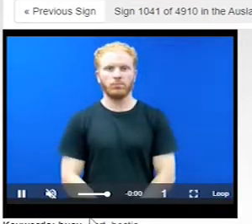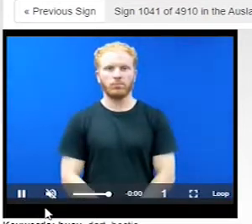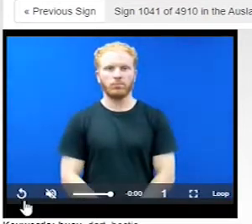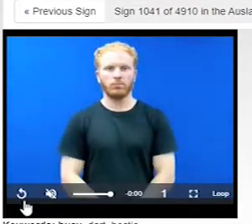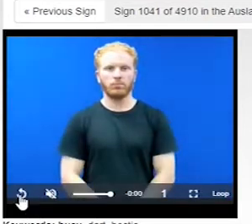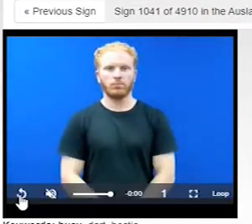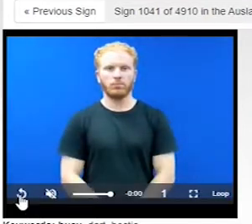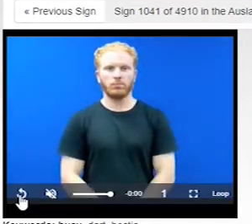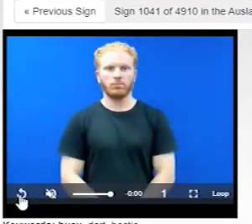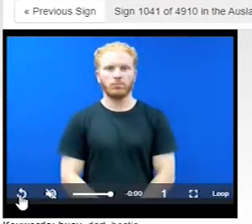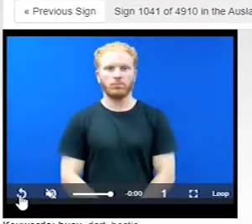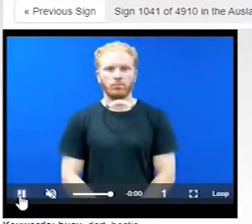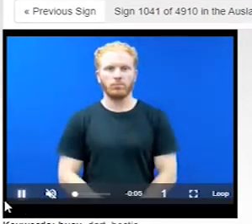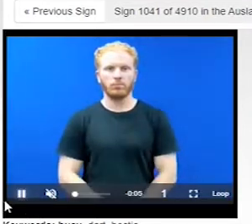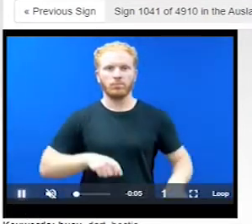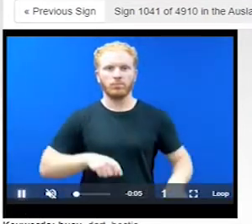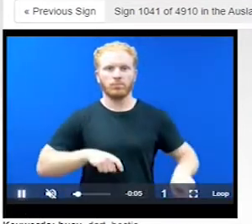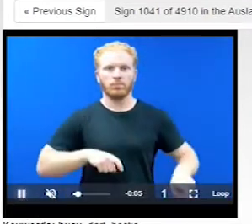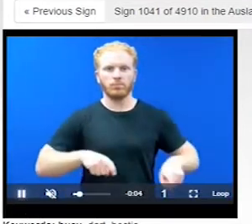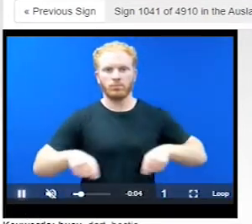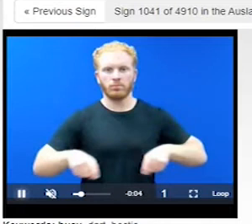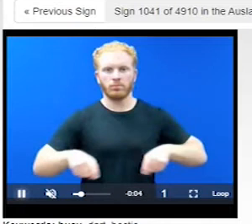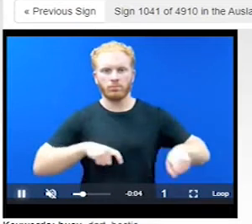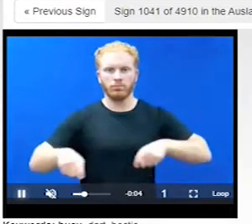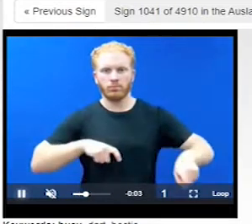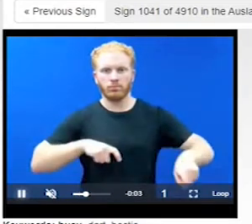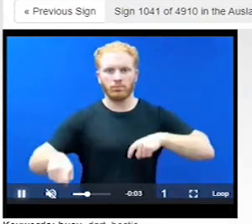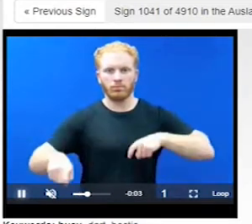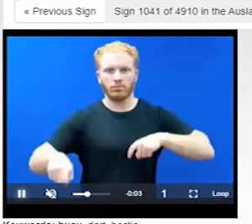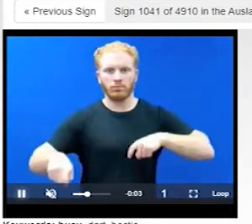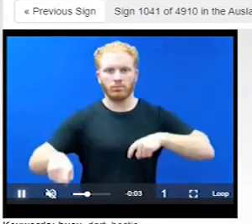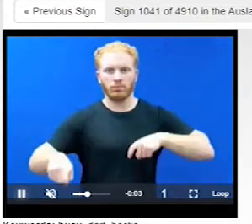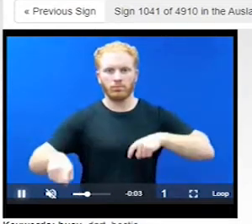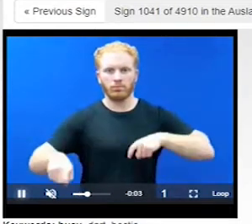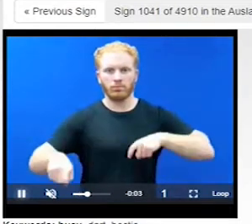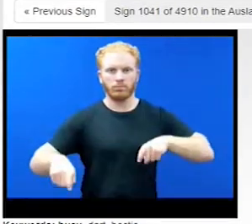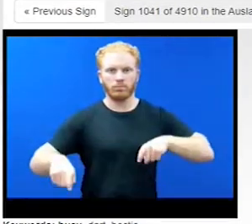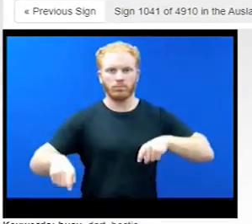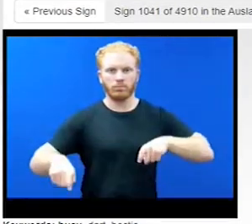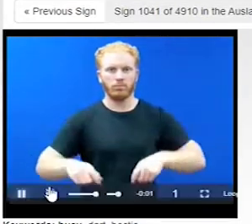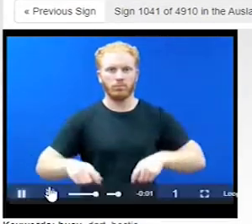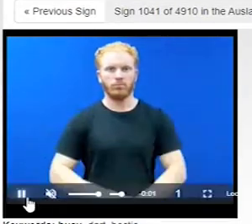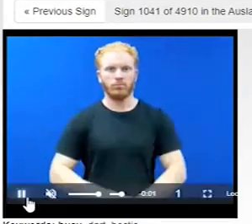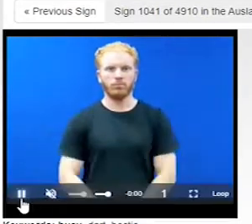Okay, I'll replay this one. This is the sign that I know as busy, as in I'm busy doing things or I've had a busy day.